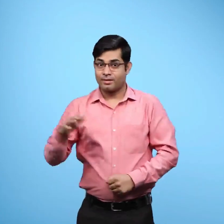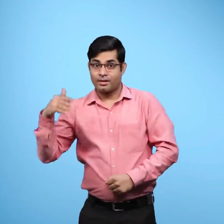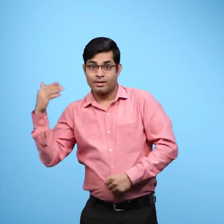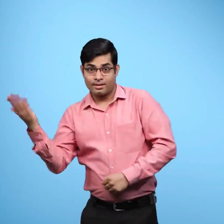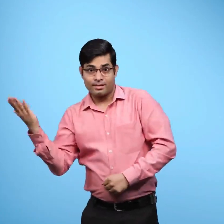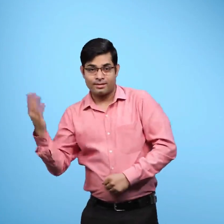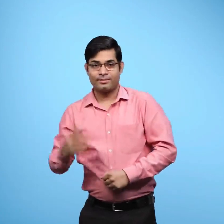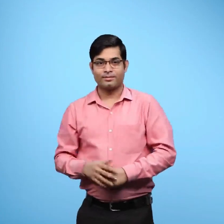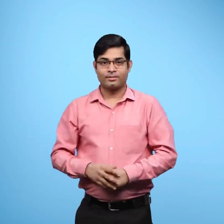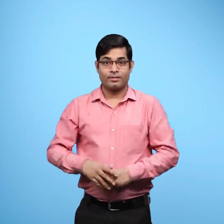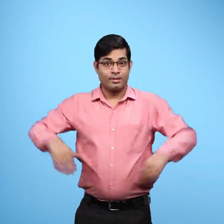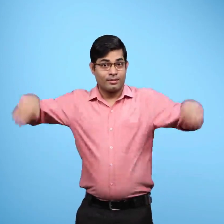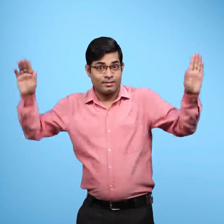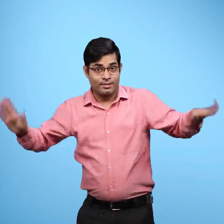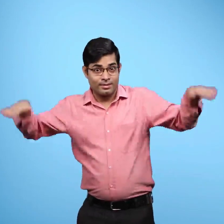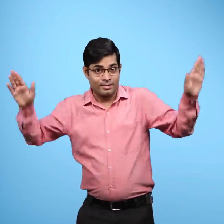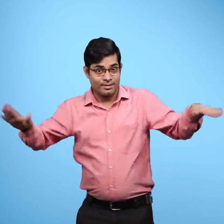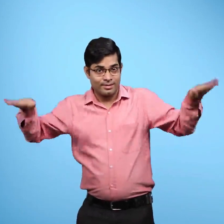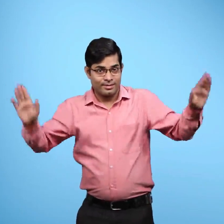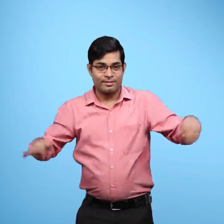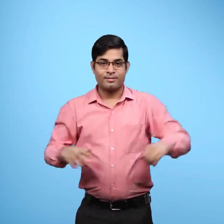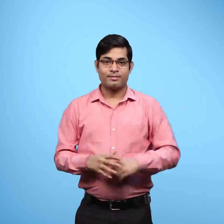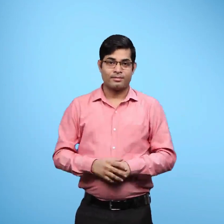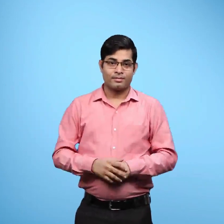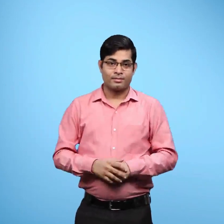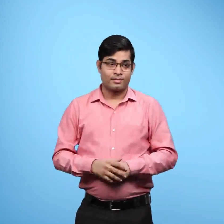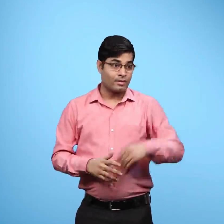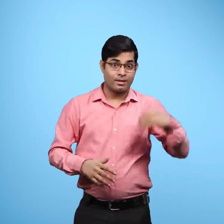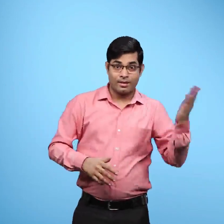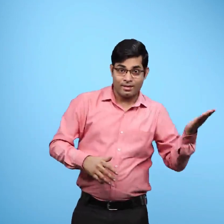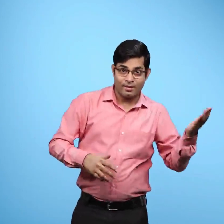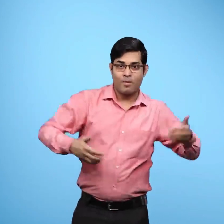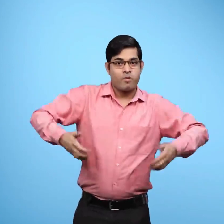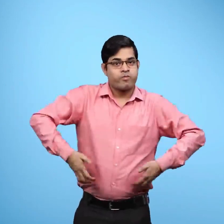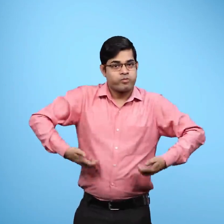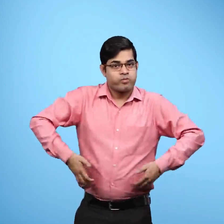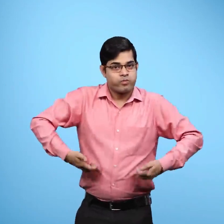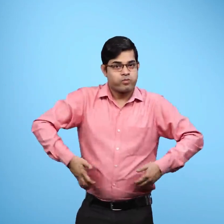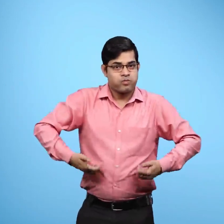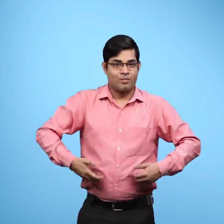On left side of the tree there is a bird, and on right side of the tree there is a monkey.